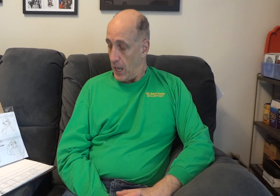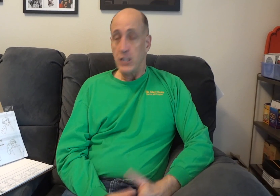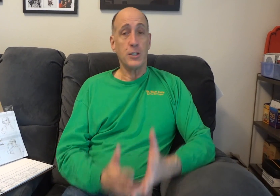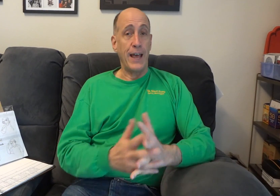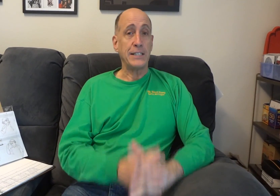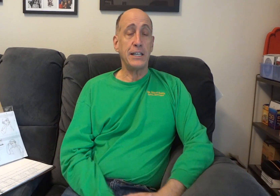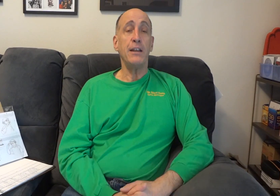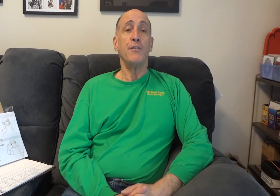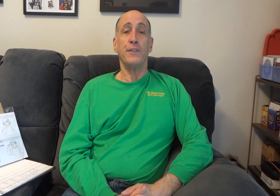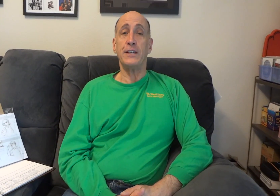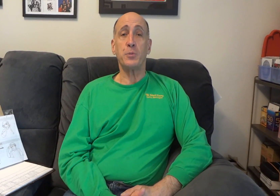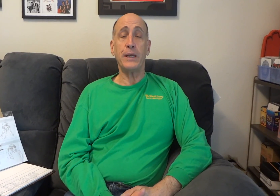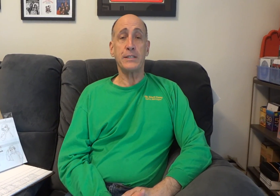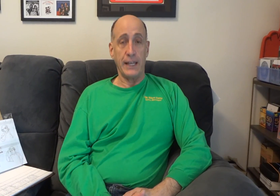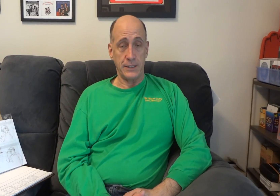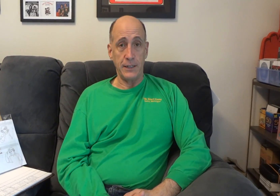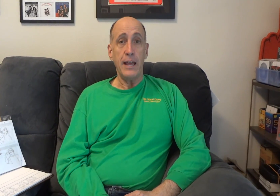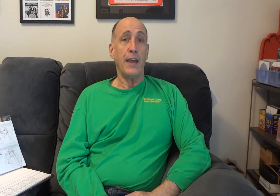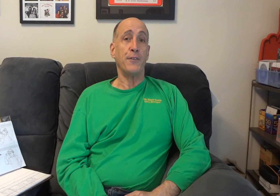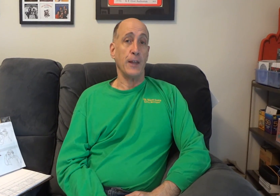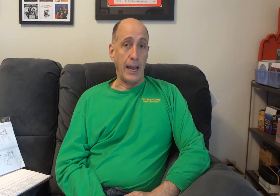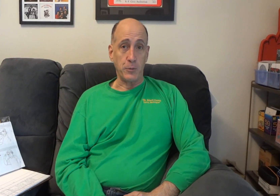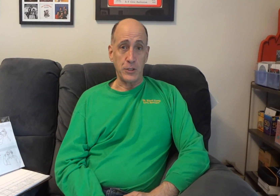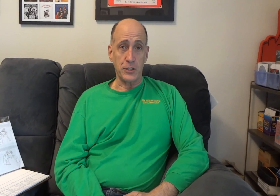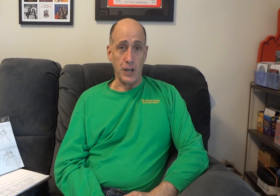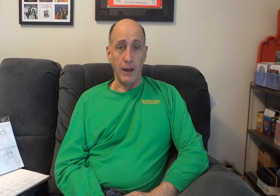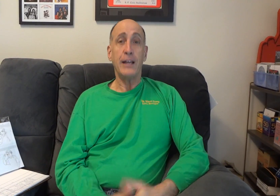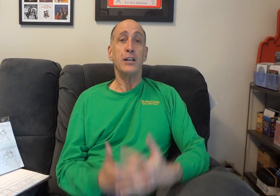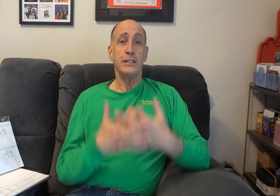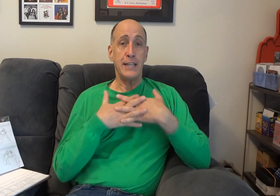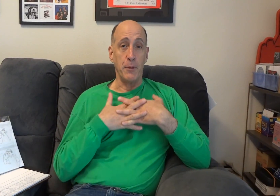So that's it for this week's lesson. If you liked what you saw, tell